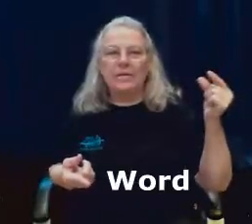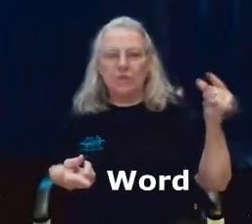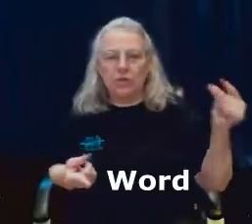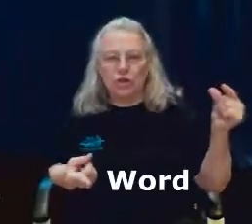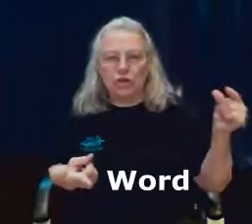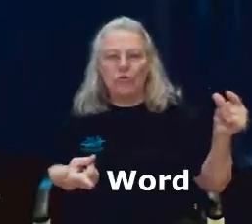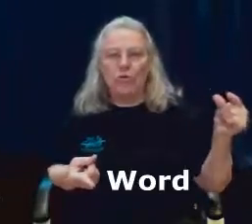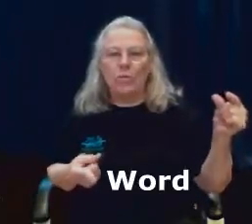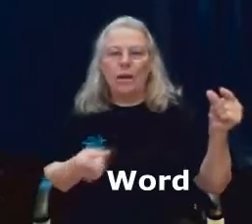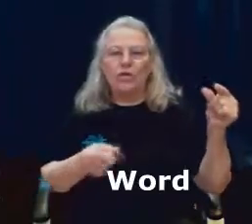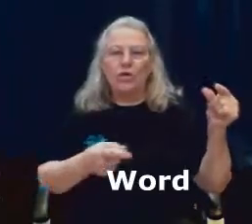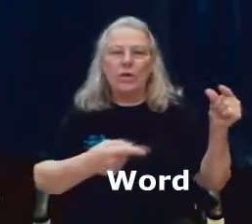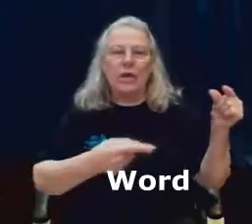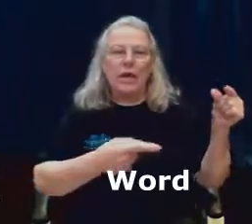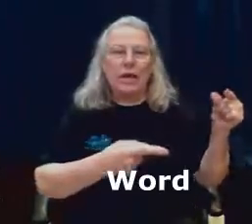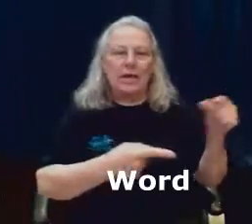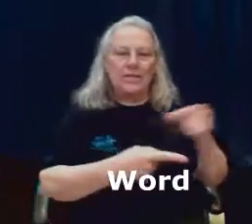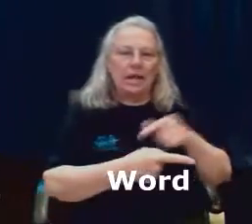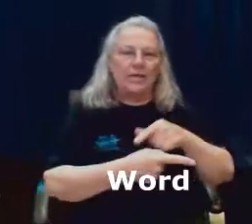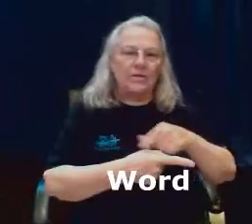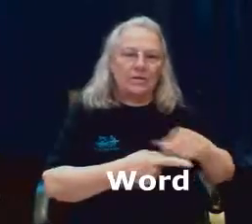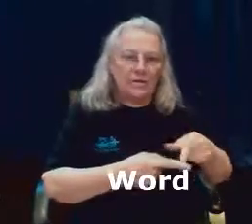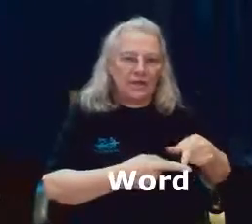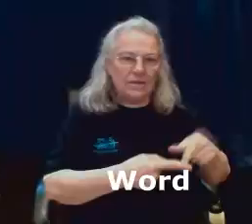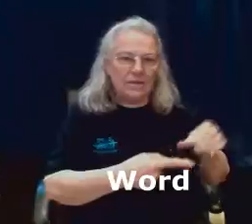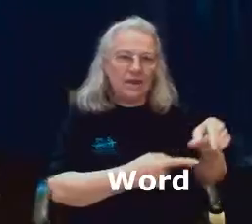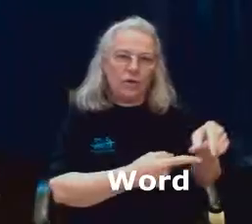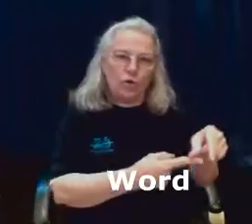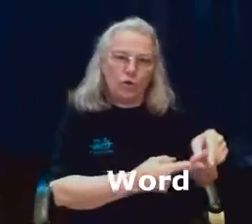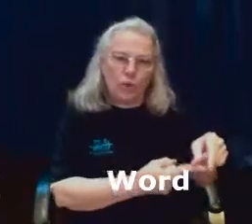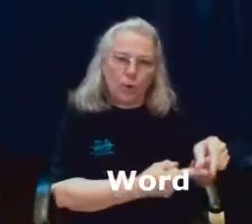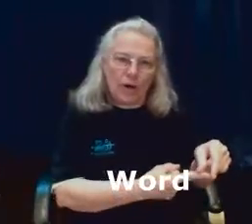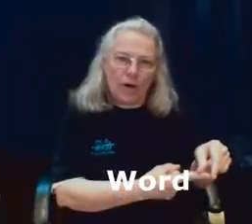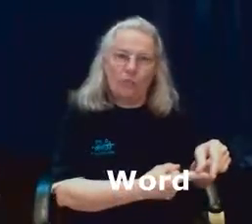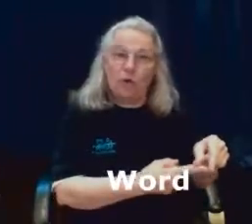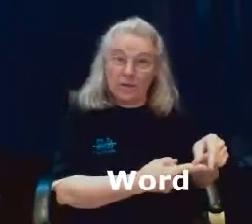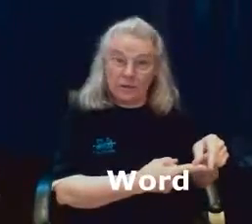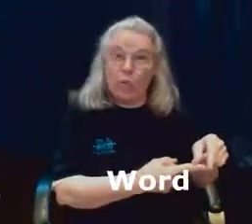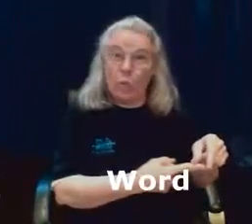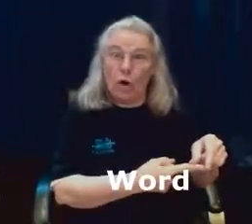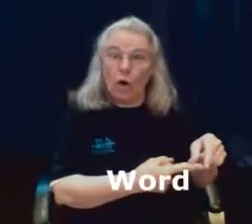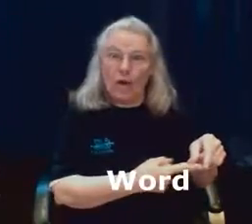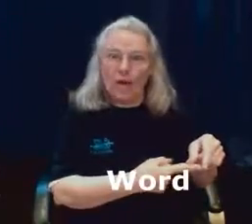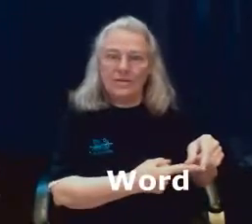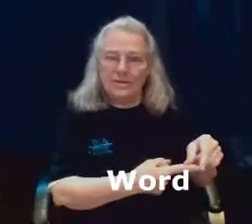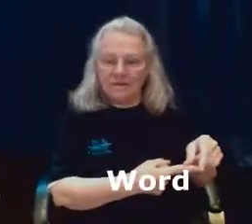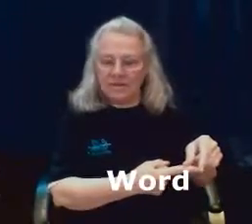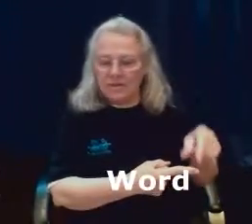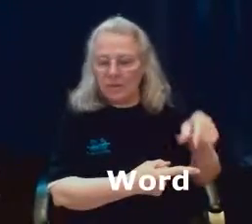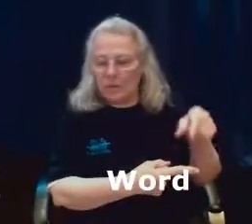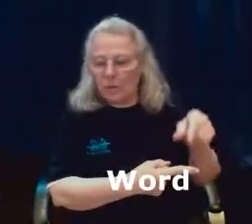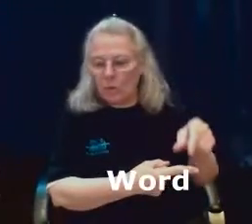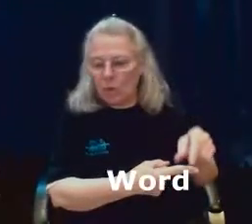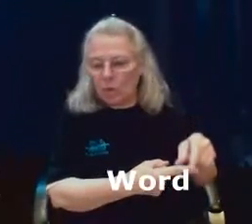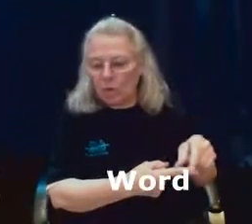in the G formation. It's like there's a sentence and you're going to point out just the word in that sentence. Word.